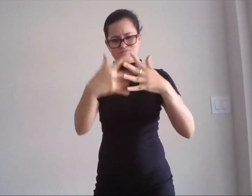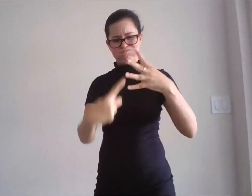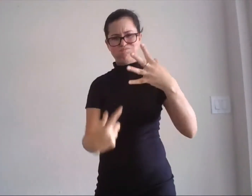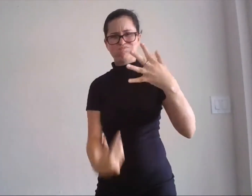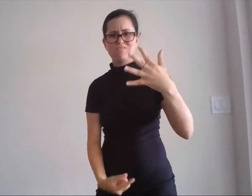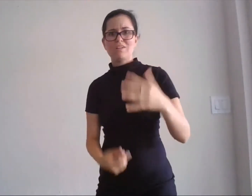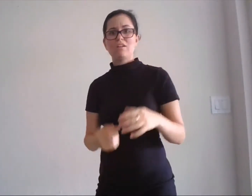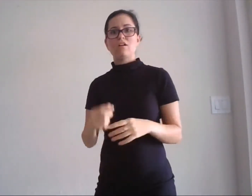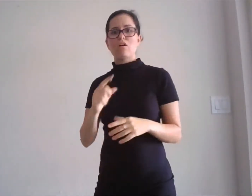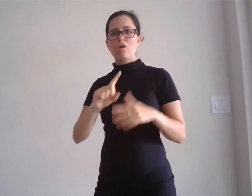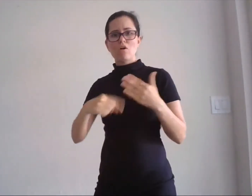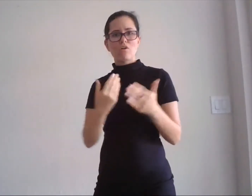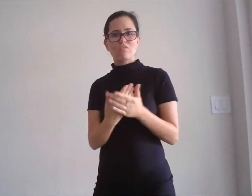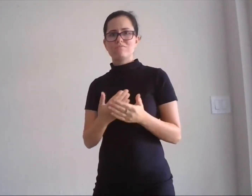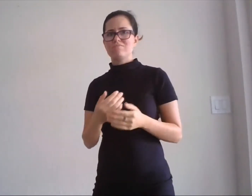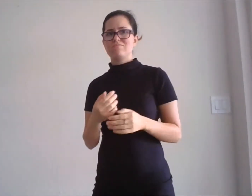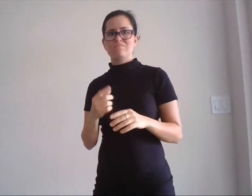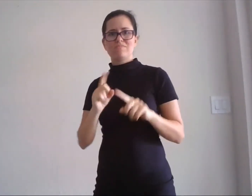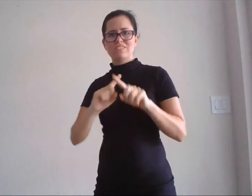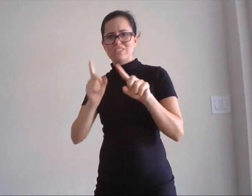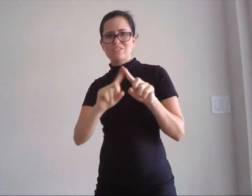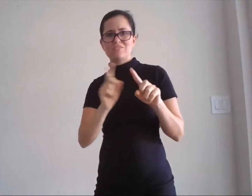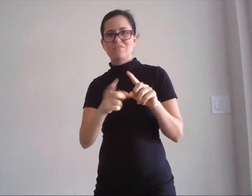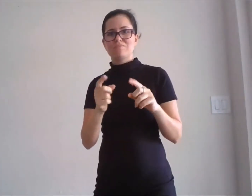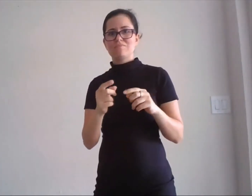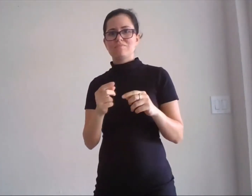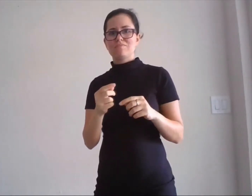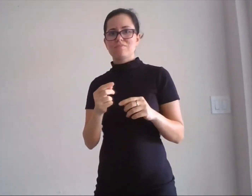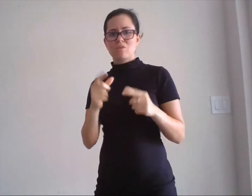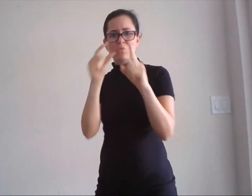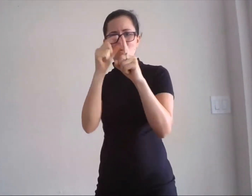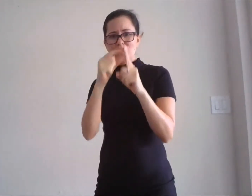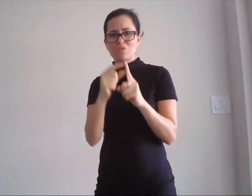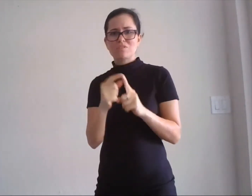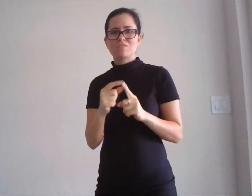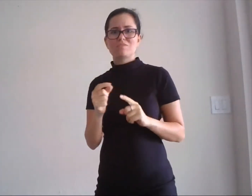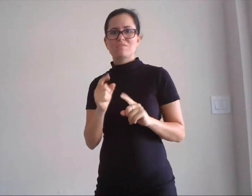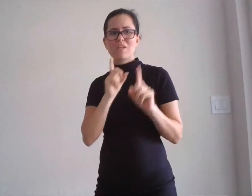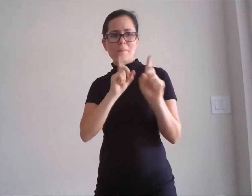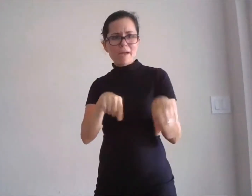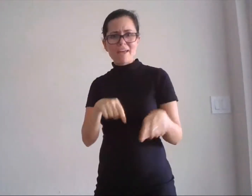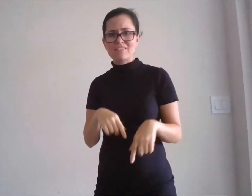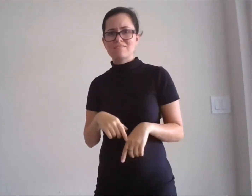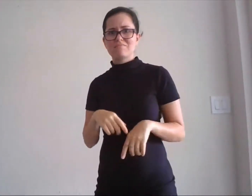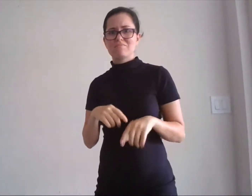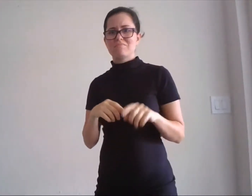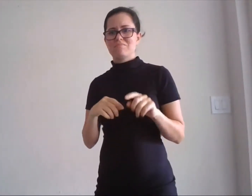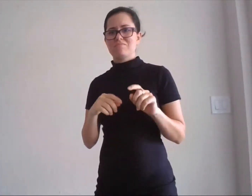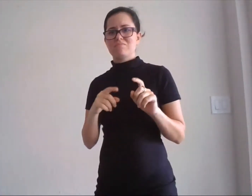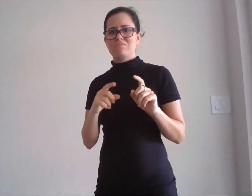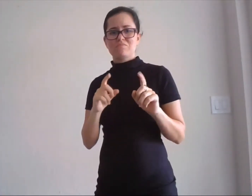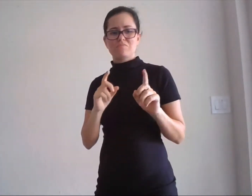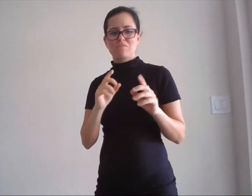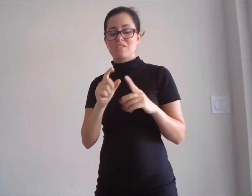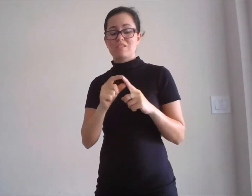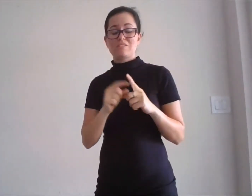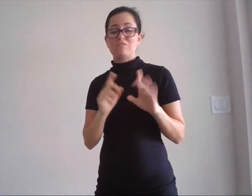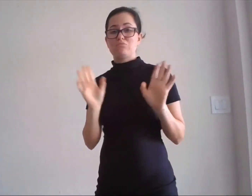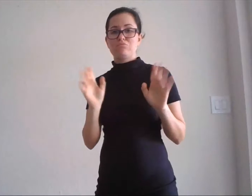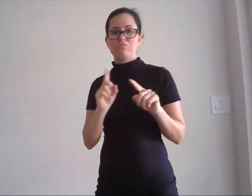also, if you say... Yeah, here's Johnny eating too much. If you say, hey, Google, it's Shepard, because